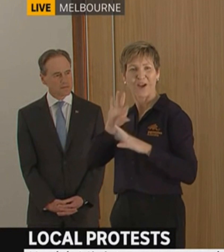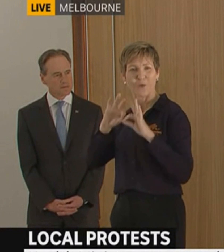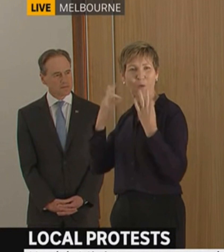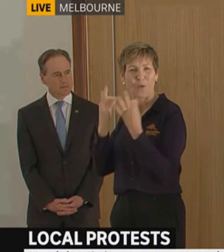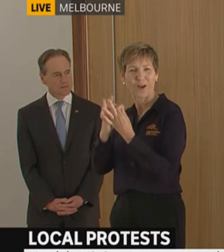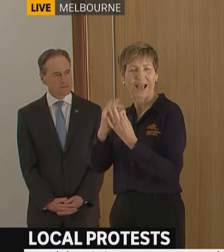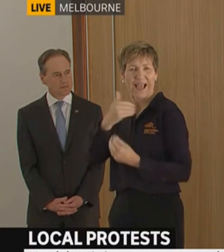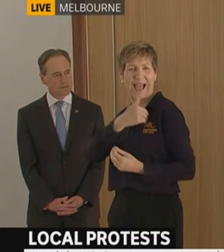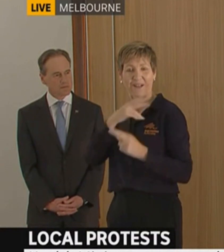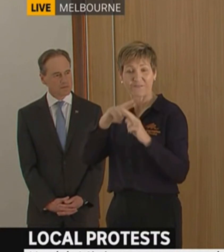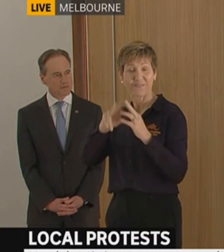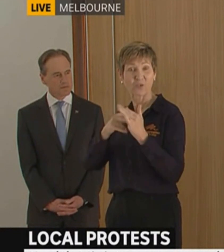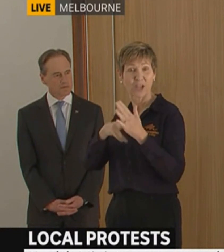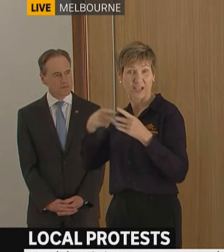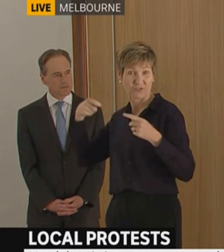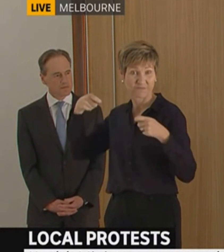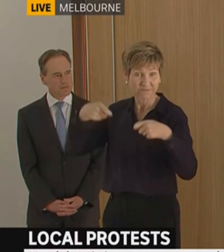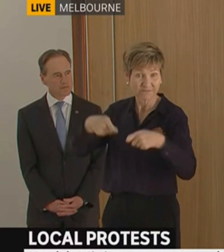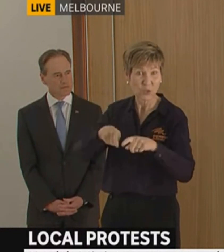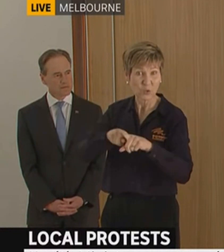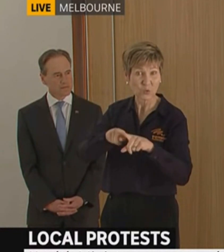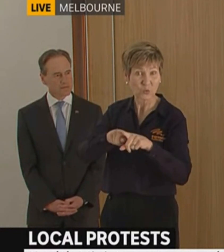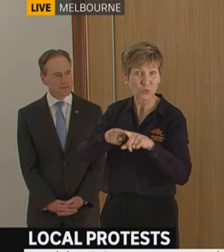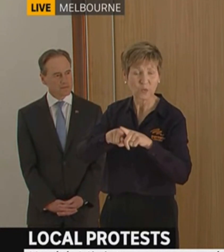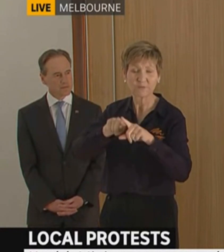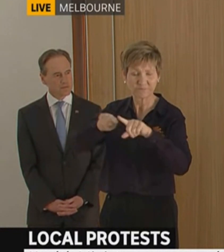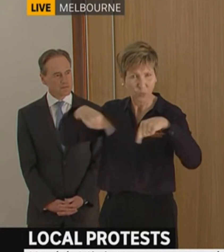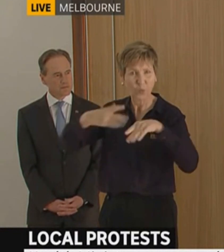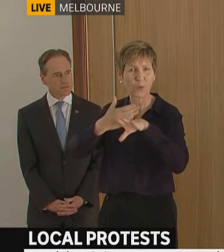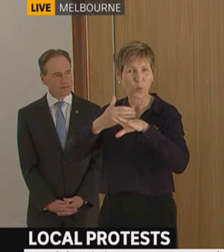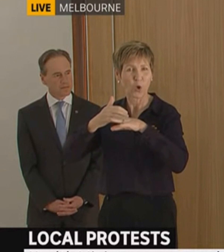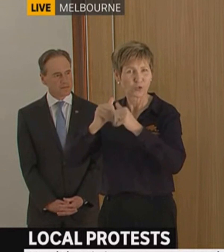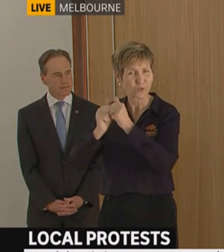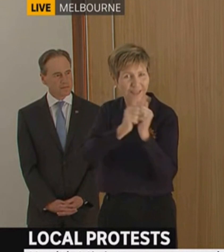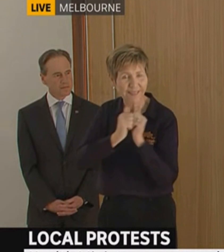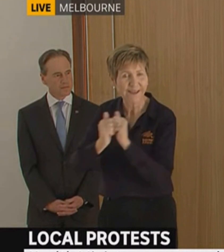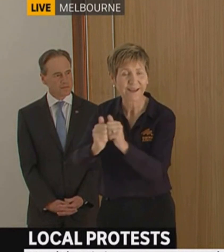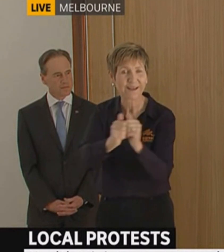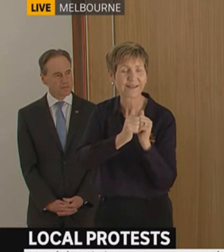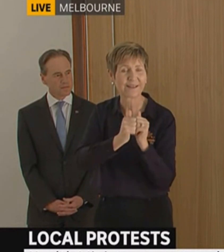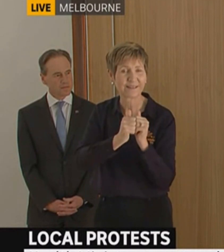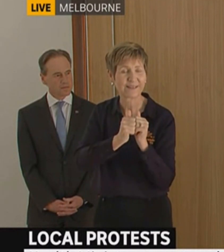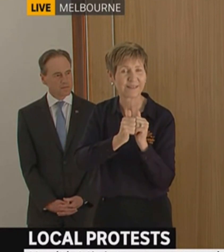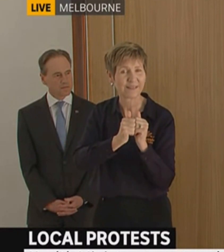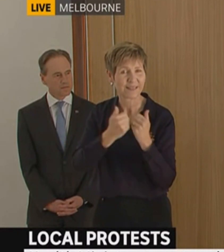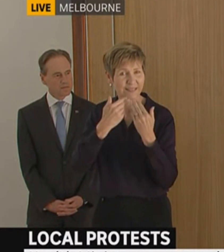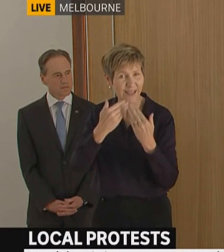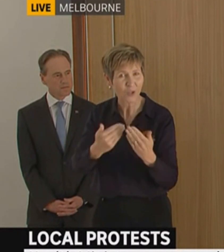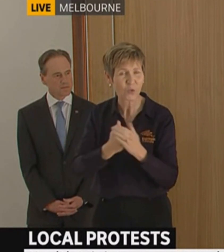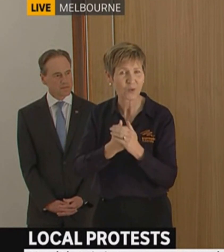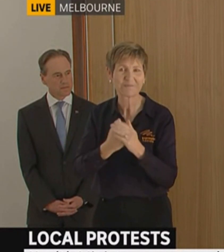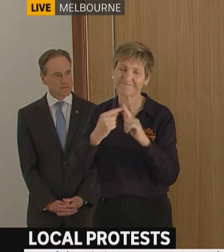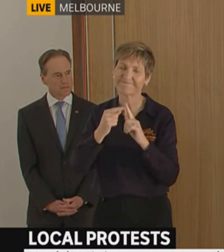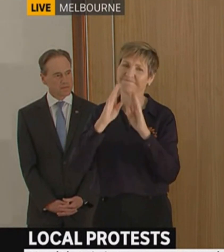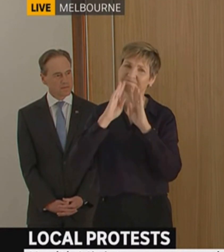the great initiative and investment through the cardiovascular mission and the dedicated support and investment